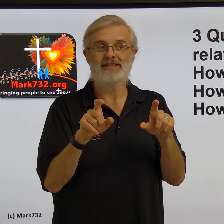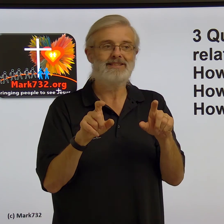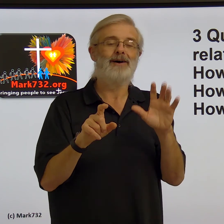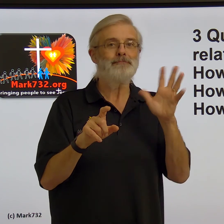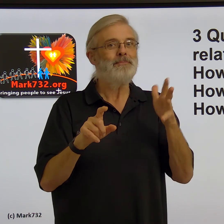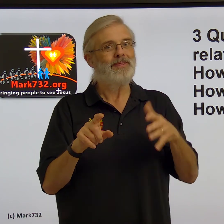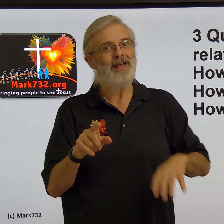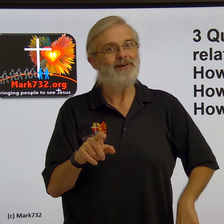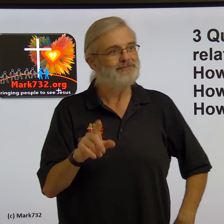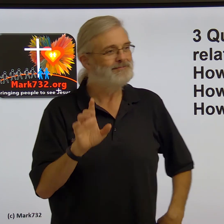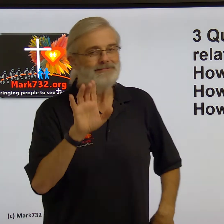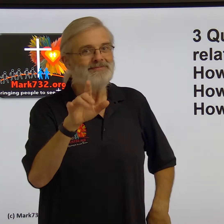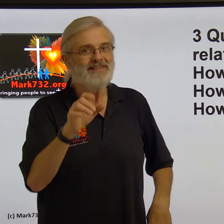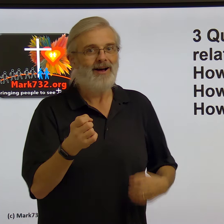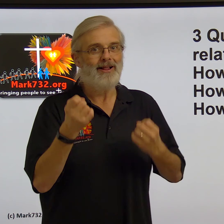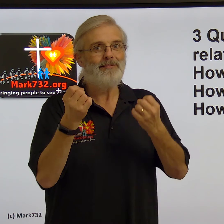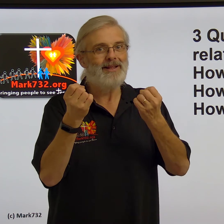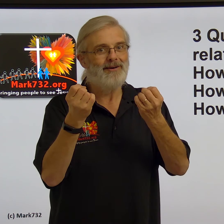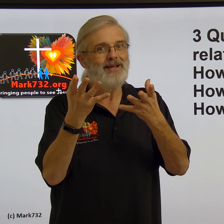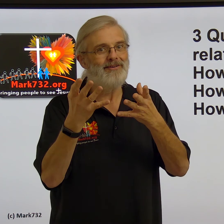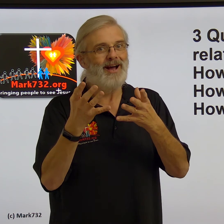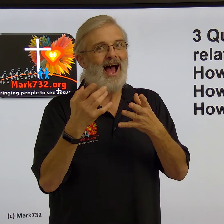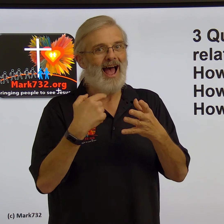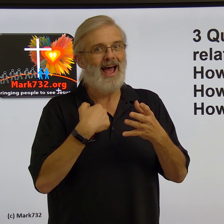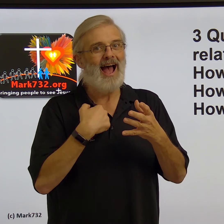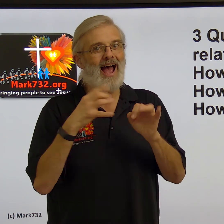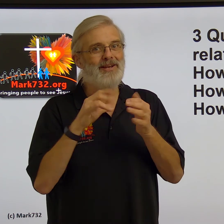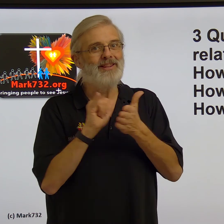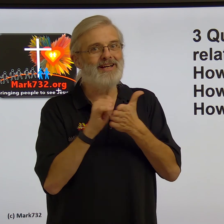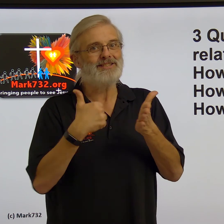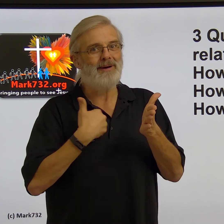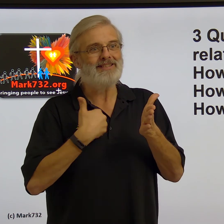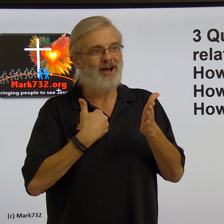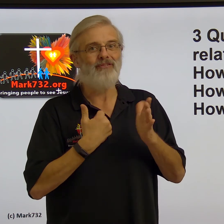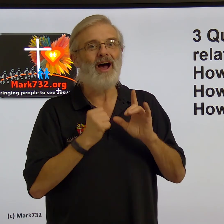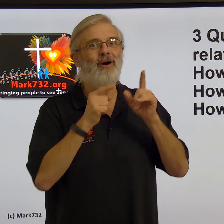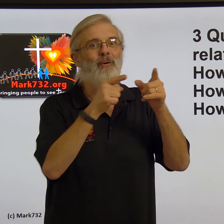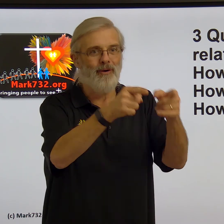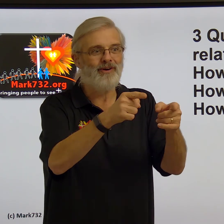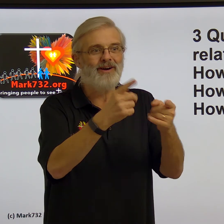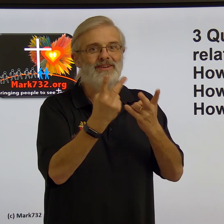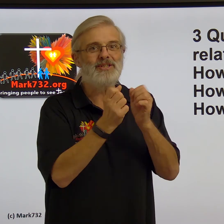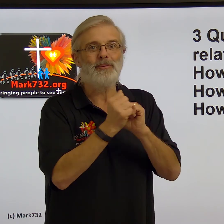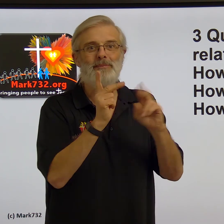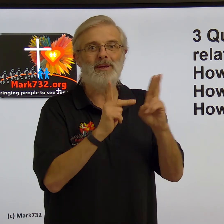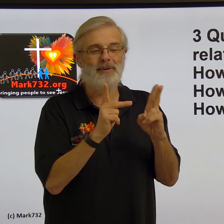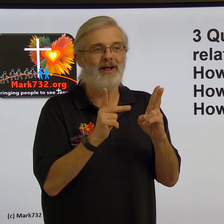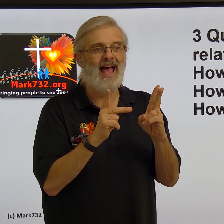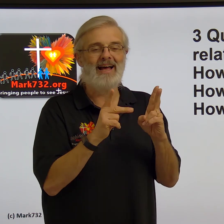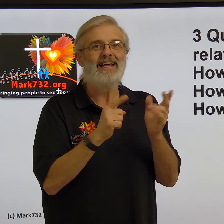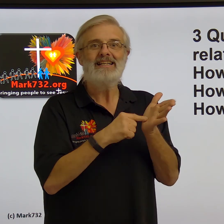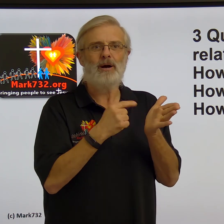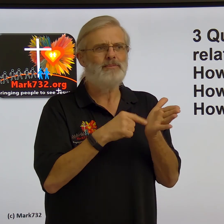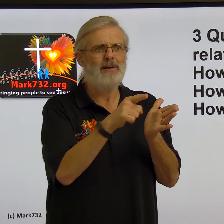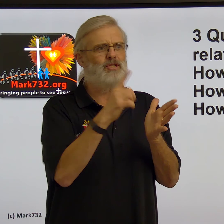let me hear you I I do this myself I go over and visit with people and sometimes they're